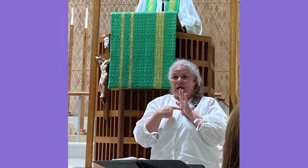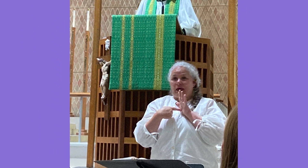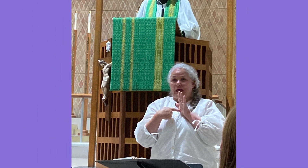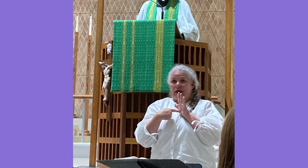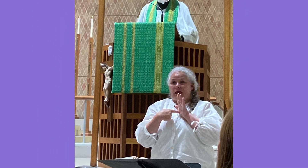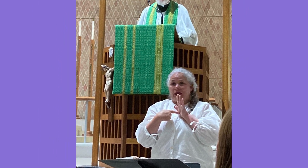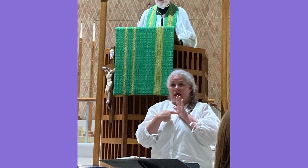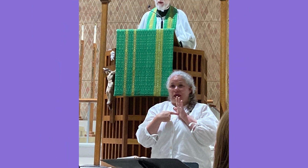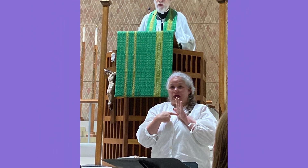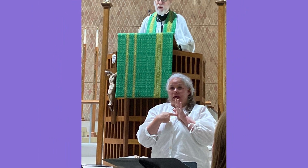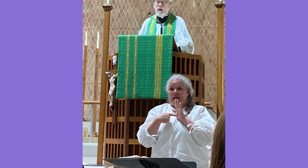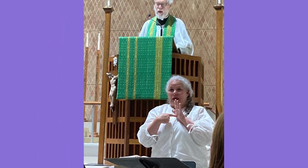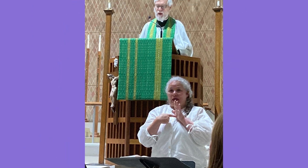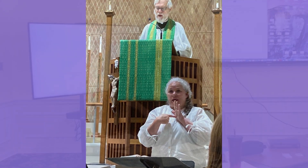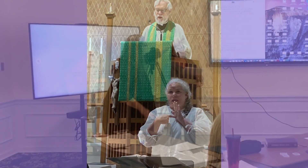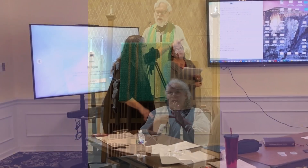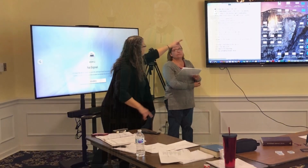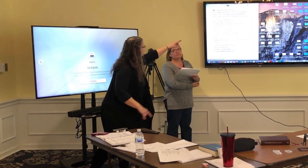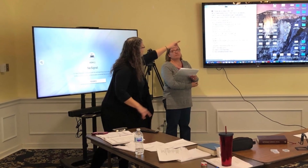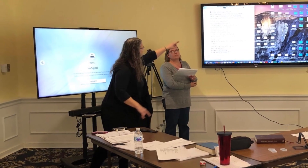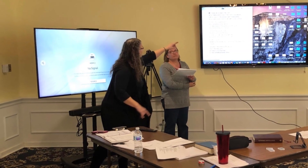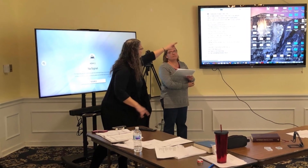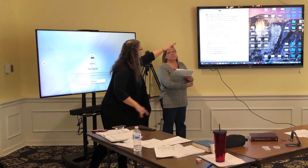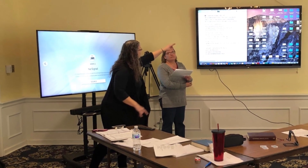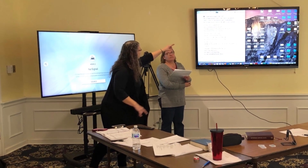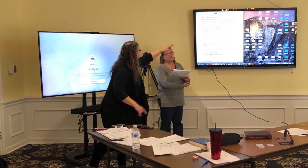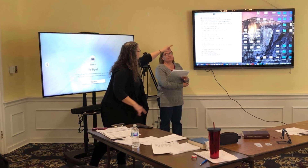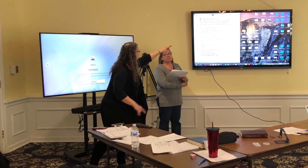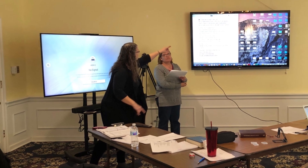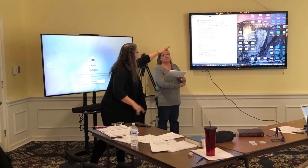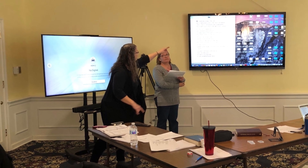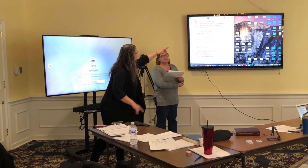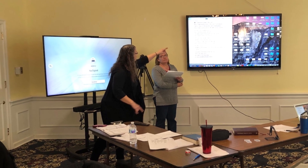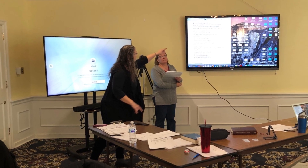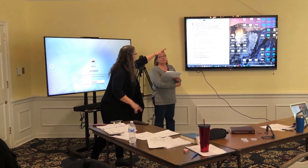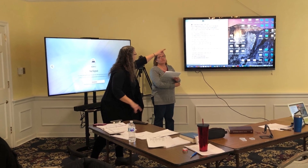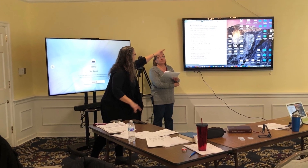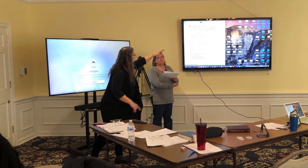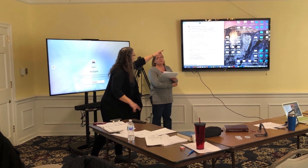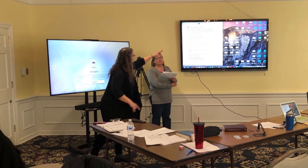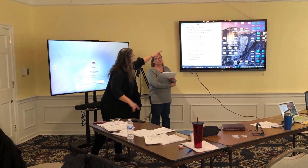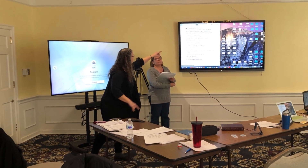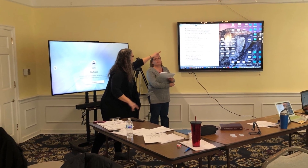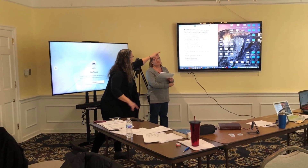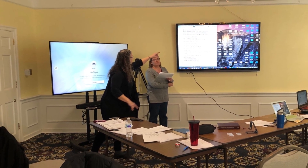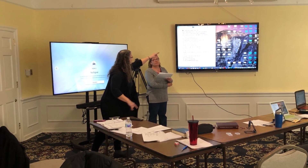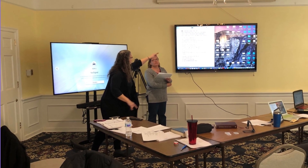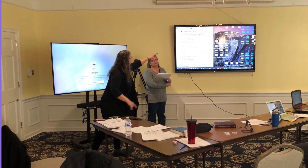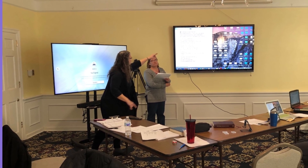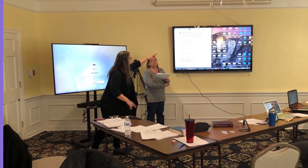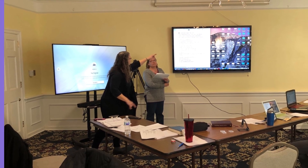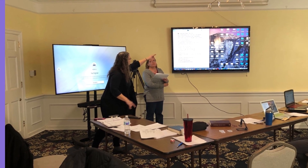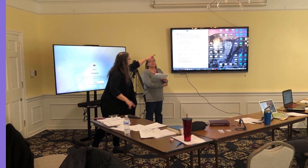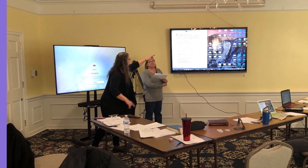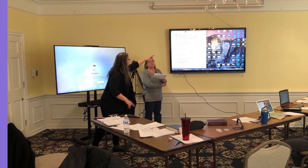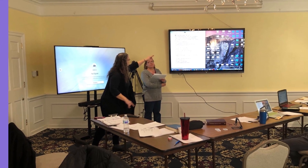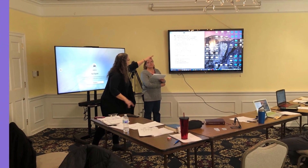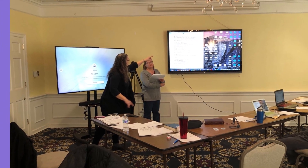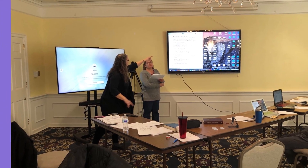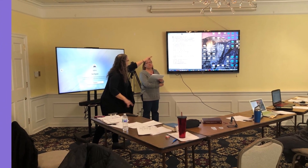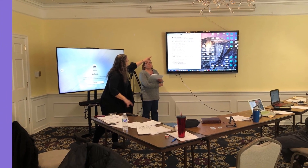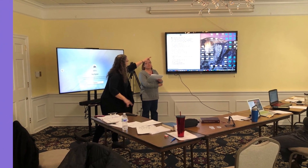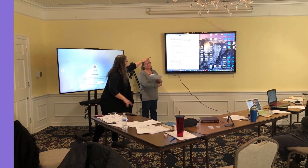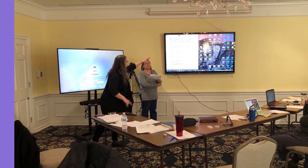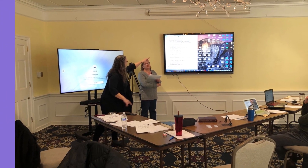Society is dedicated to serving and supporting the deaf and hard-of-hearing community with the gospel. Ephitha Lutheran Mission